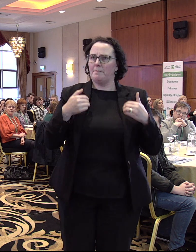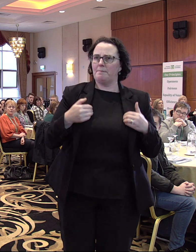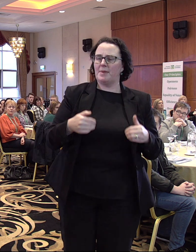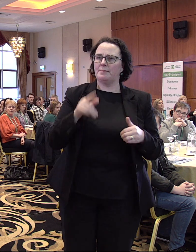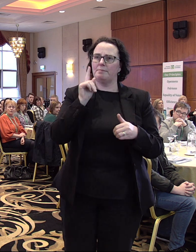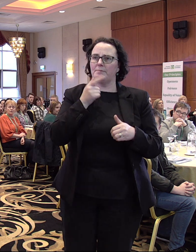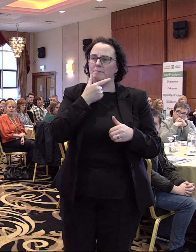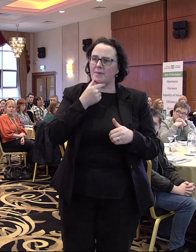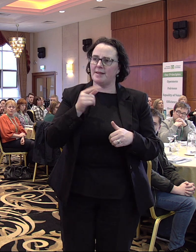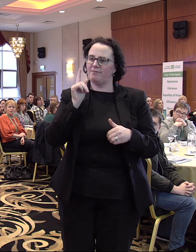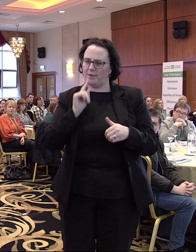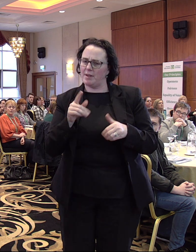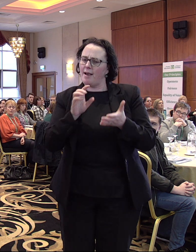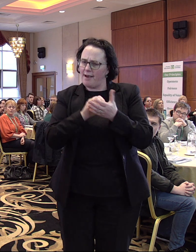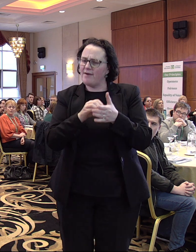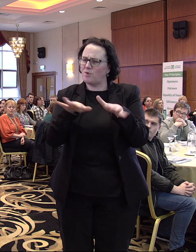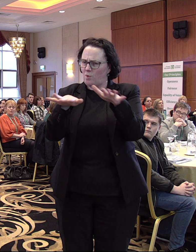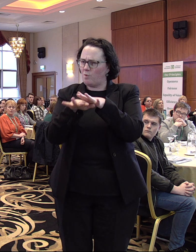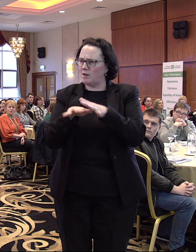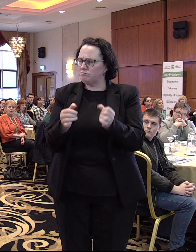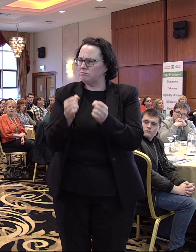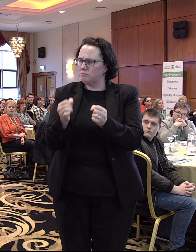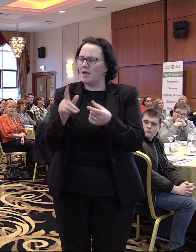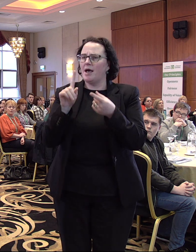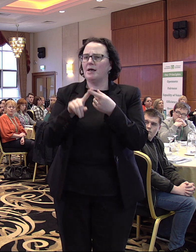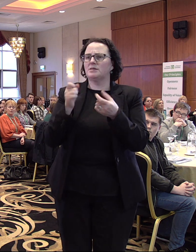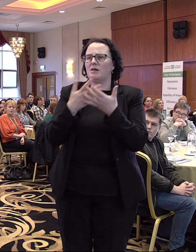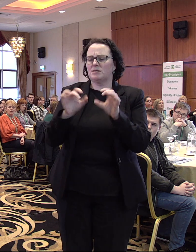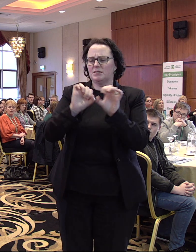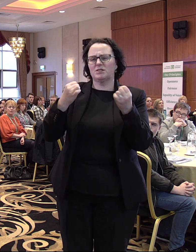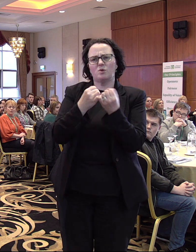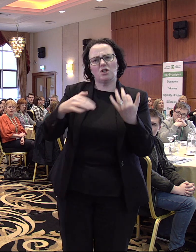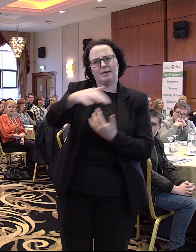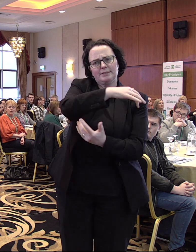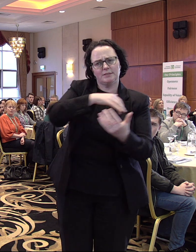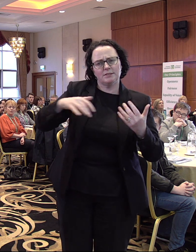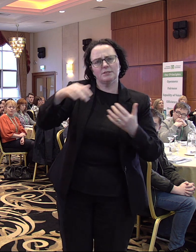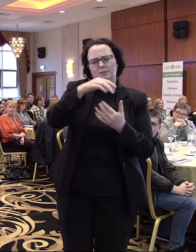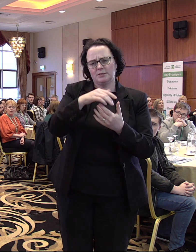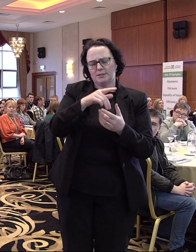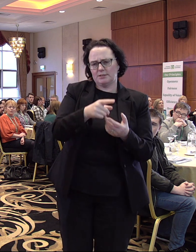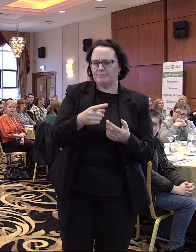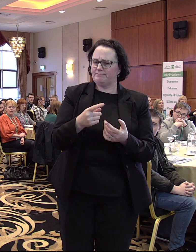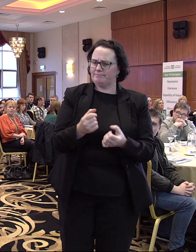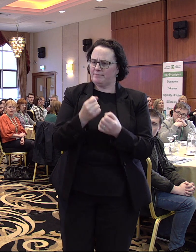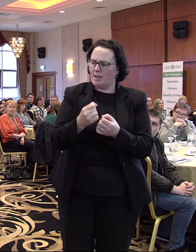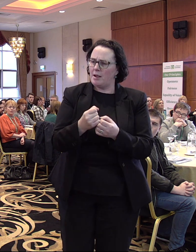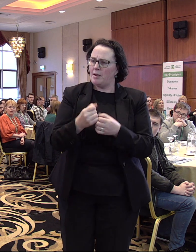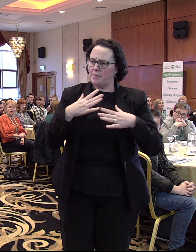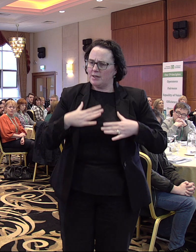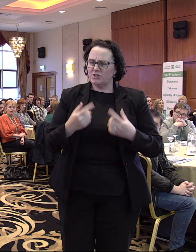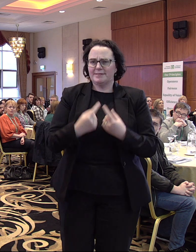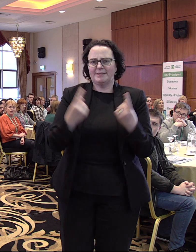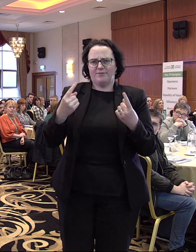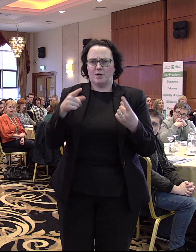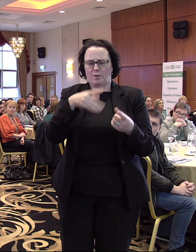female remains considerable. A lot of socialization is built on small biological differences and expectations that